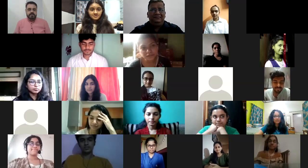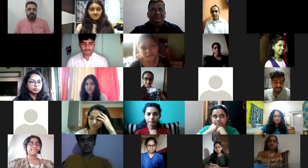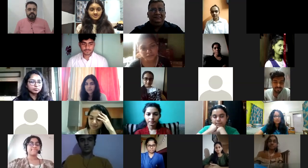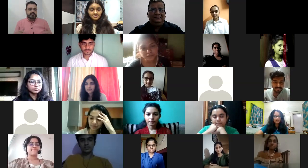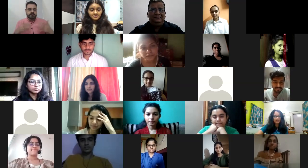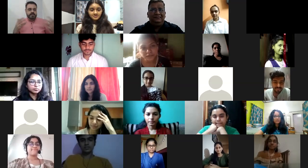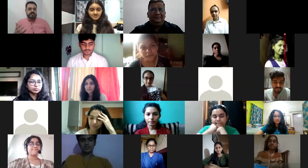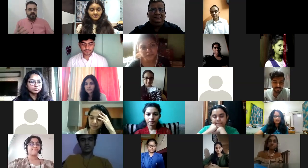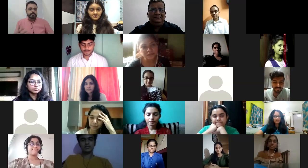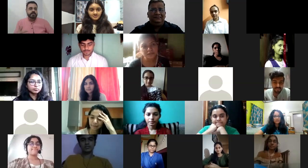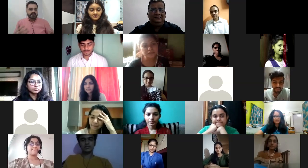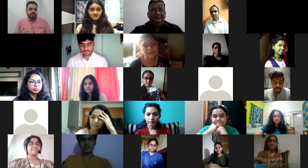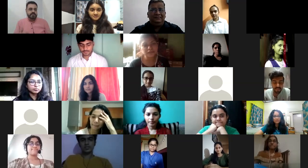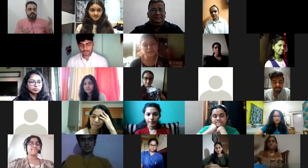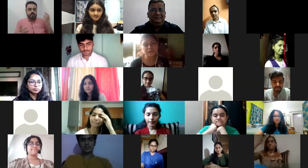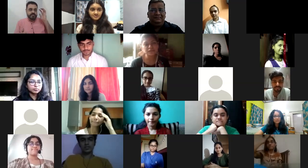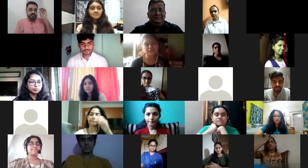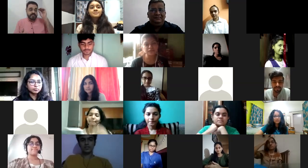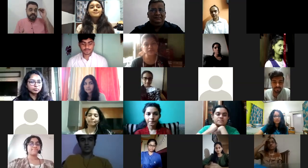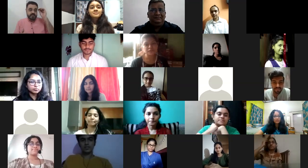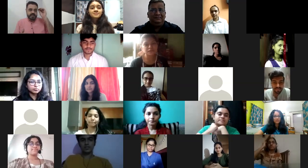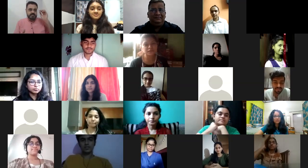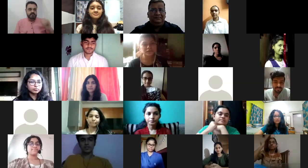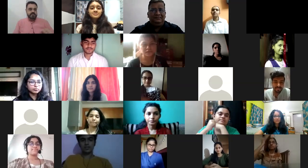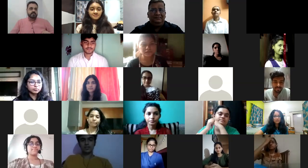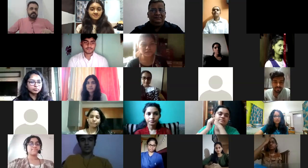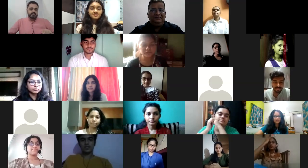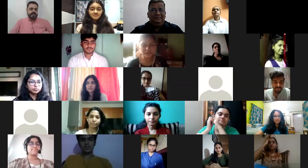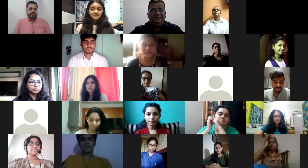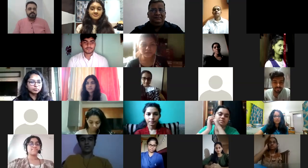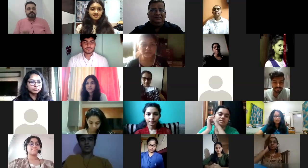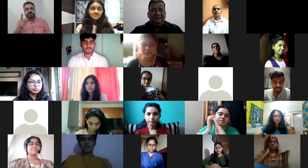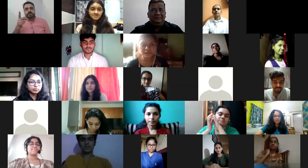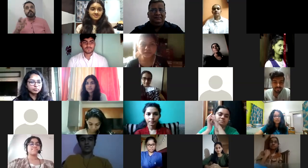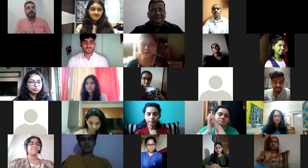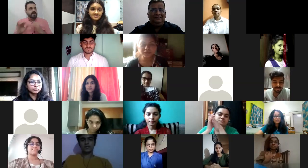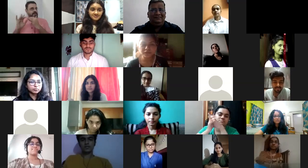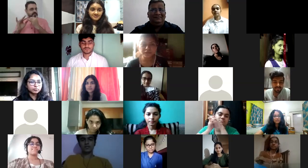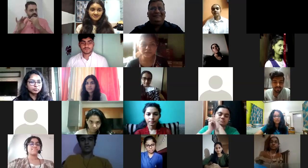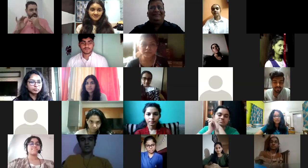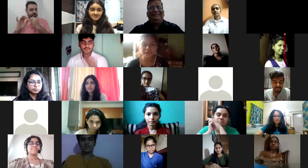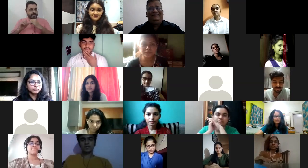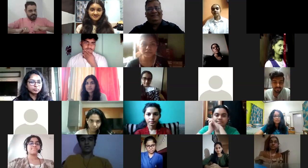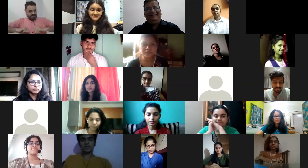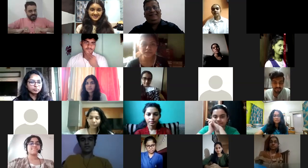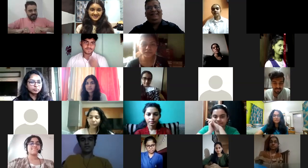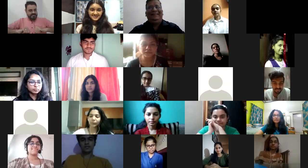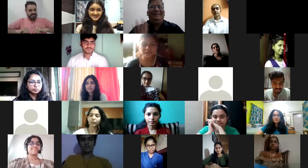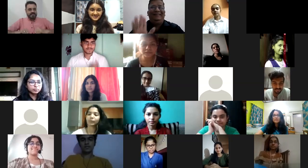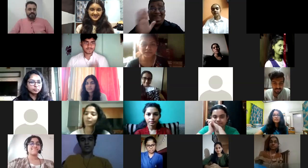If it is a personal attribute, it is. There's no offense that anyone takes. If someone is like Gopal, Gopal is like this. He doesn't